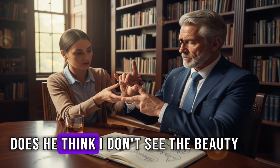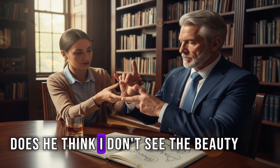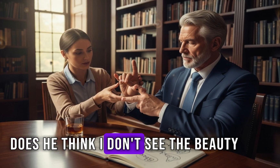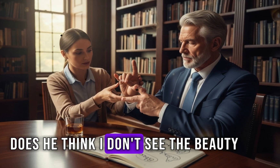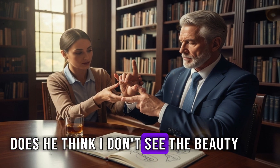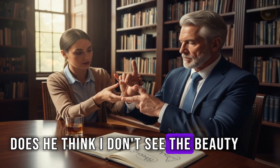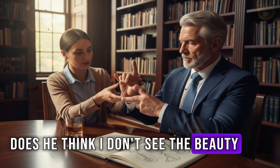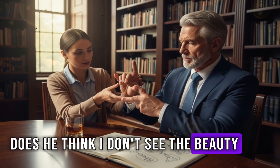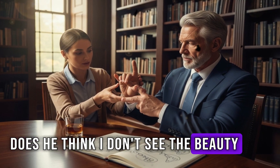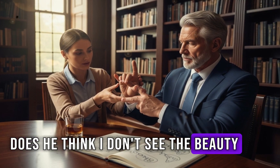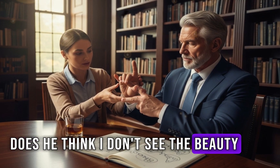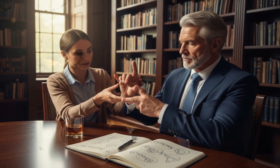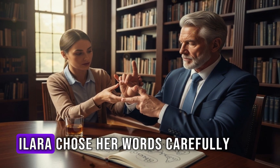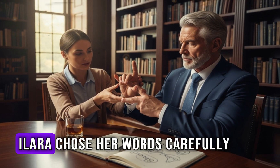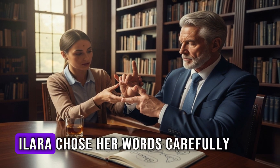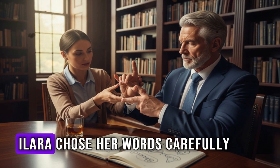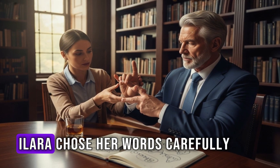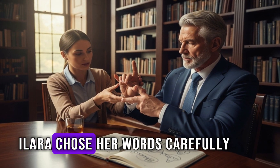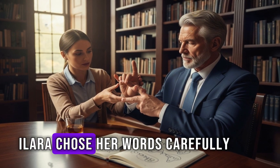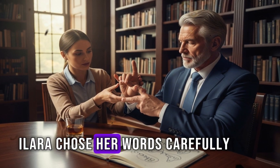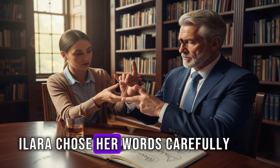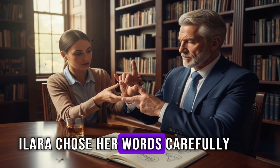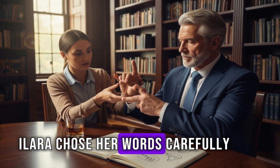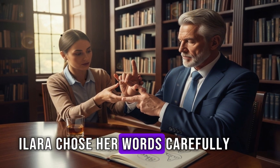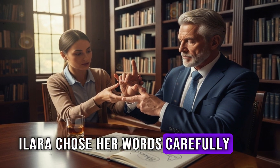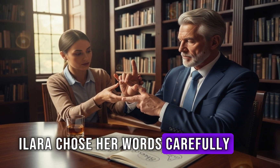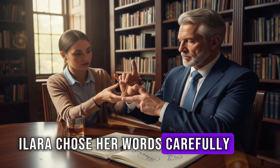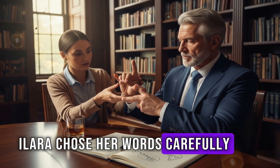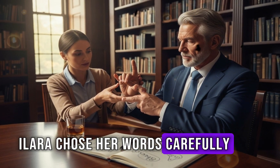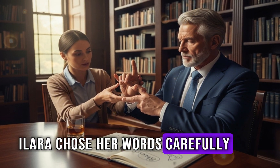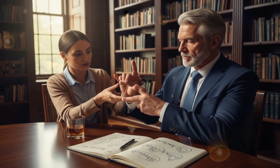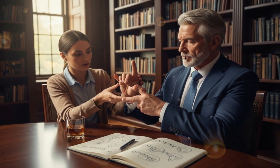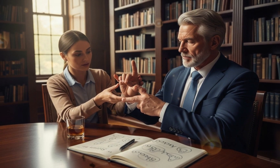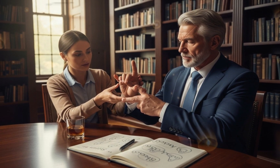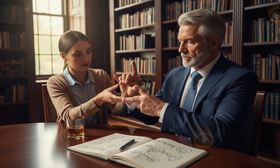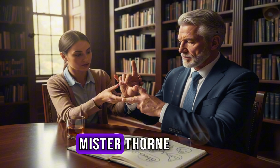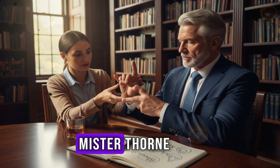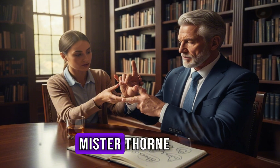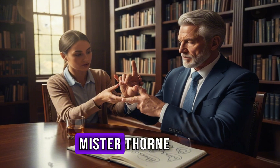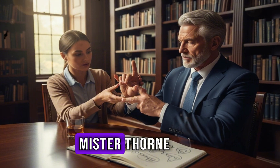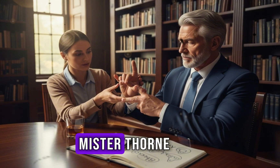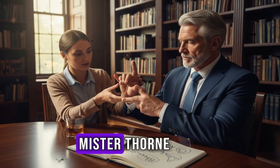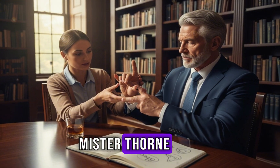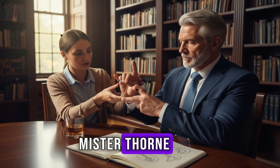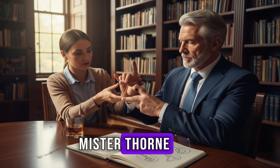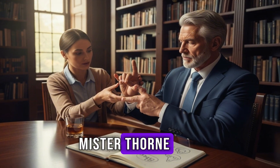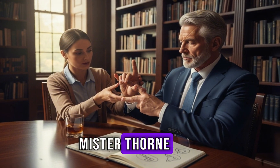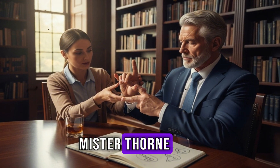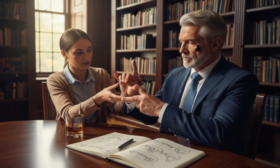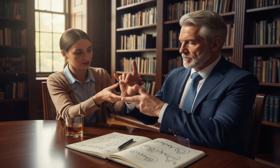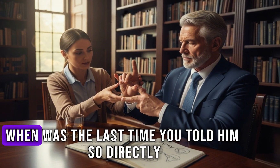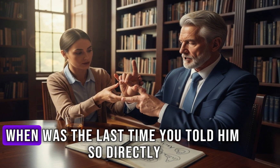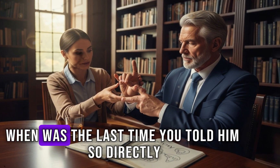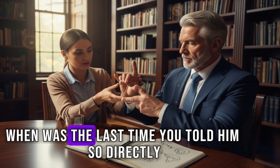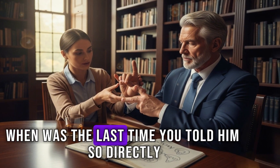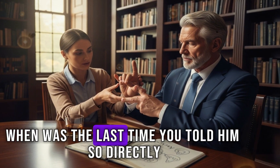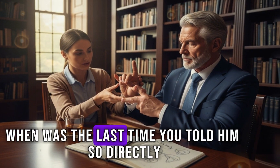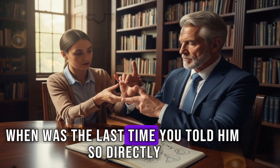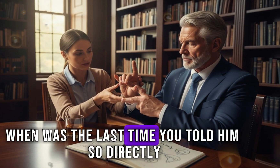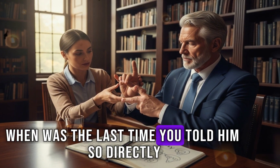I don't see the beauty? Elara chose her words carefully. Mr. Thorne, when was the last time you